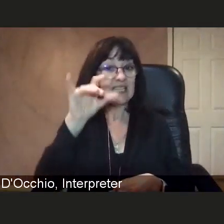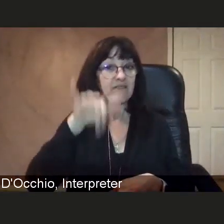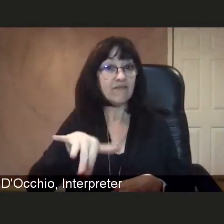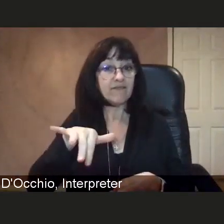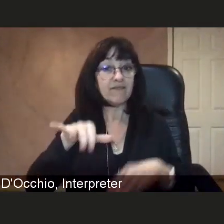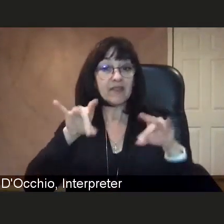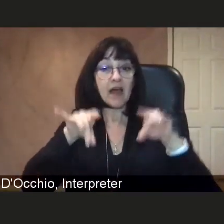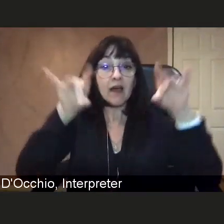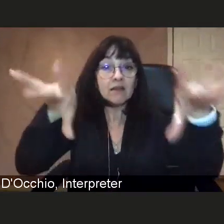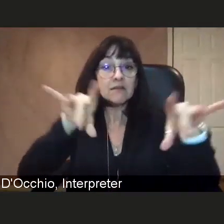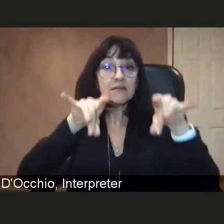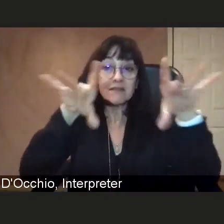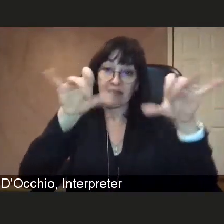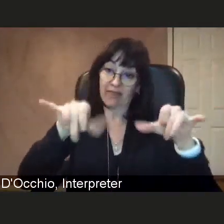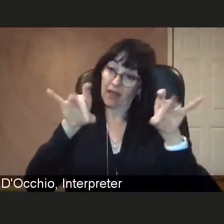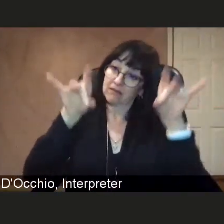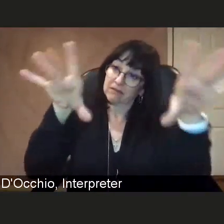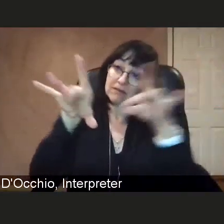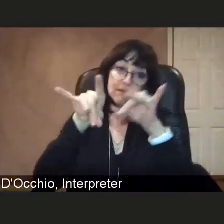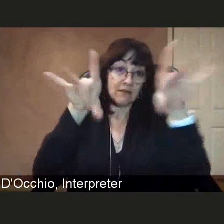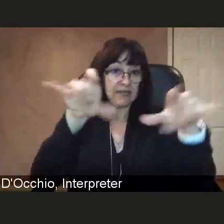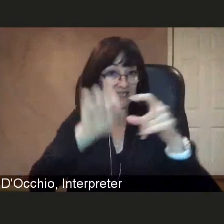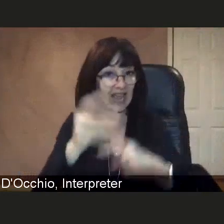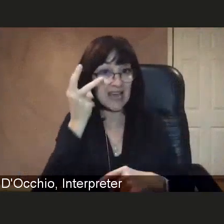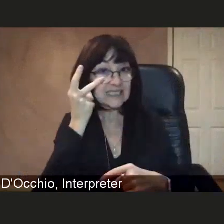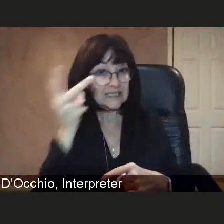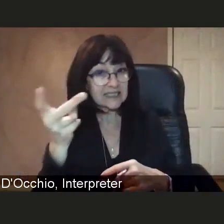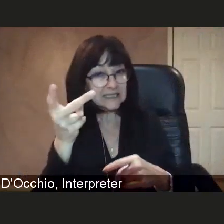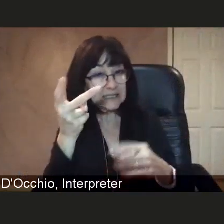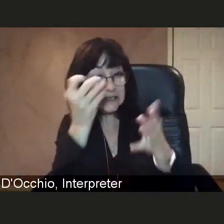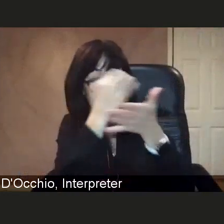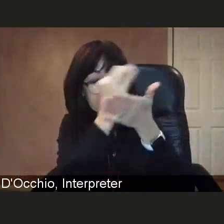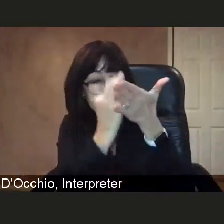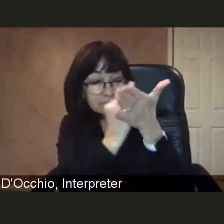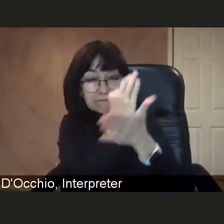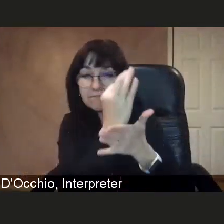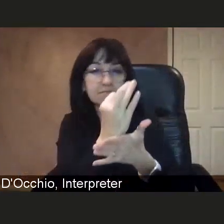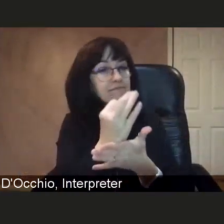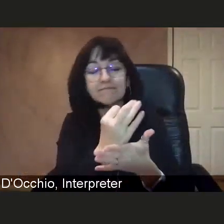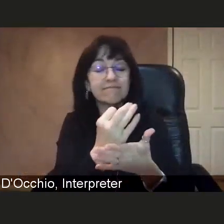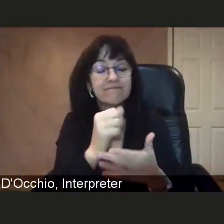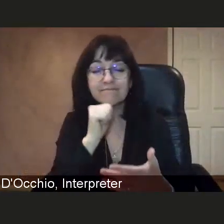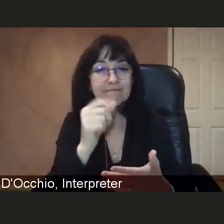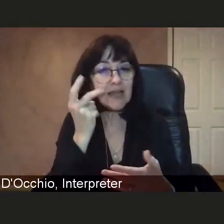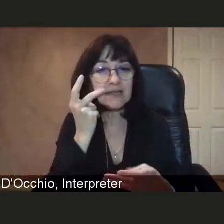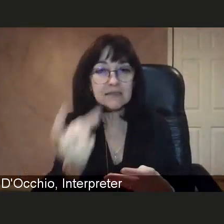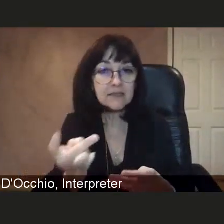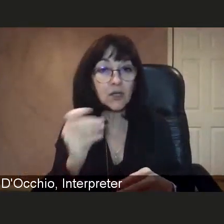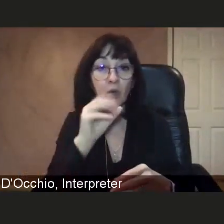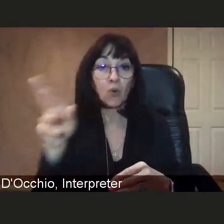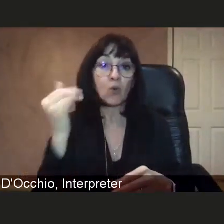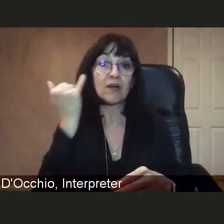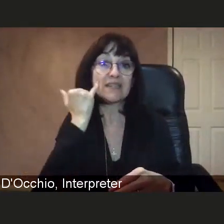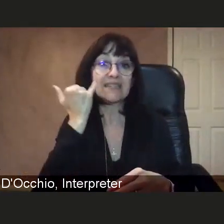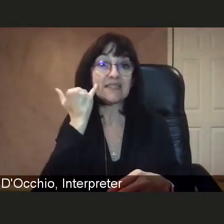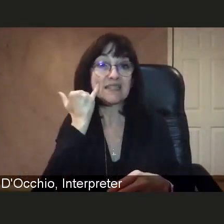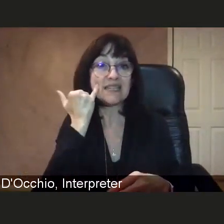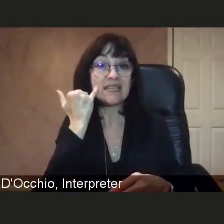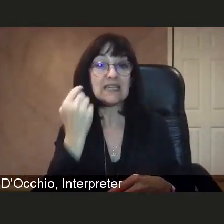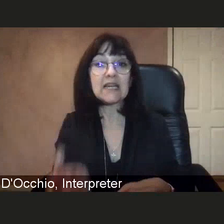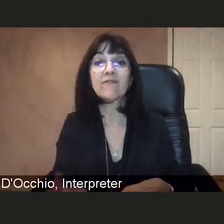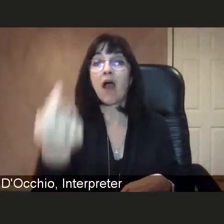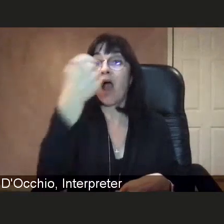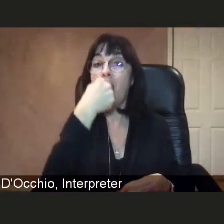those droplets land on you and you accidentally touch that droplet, or that droplet lands right in your mouth or